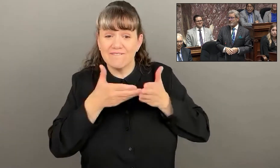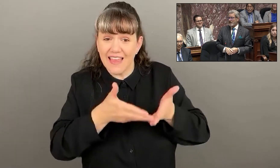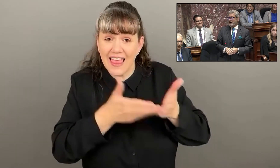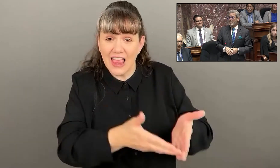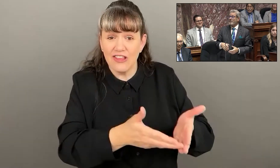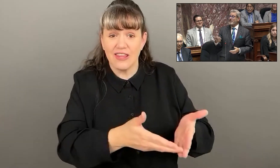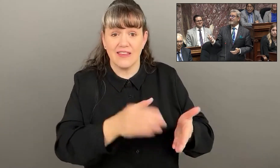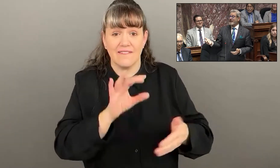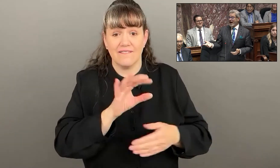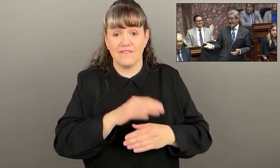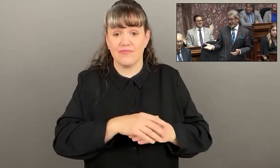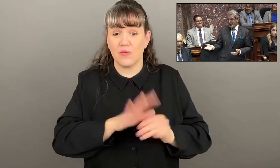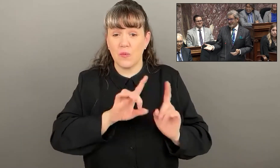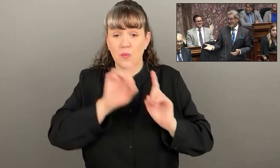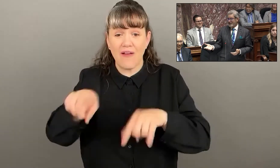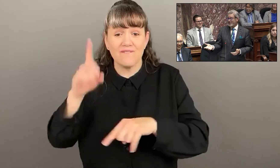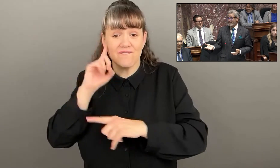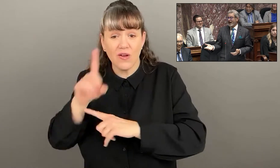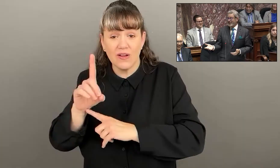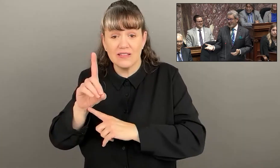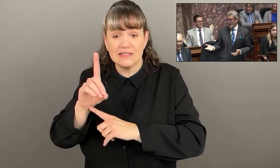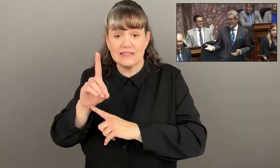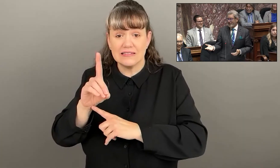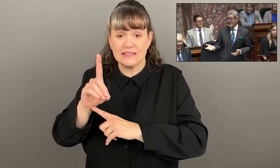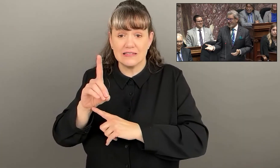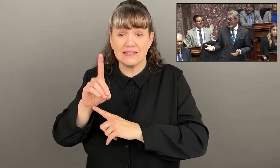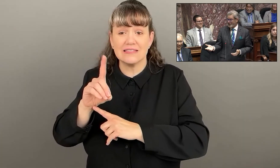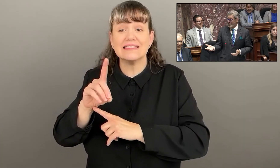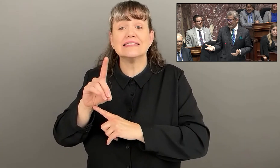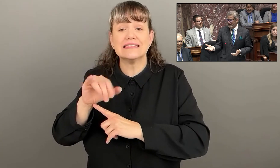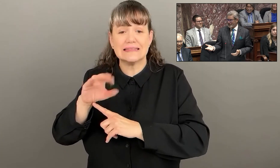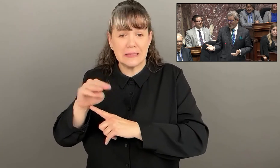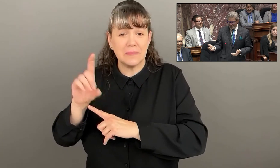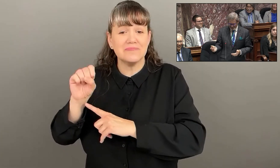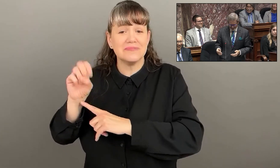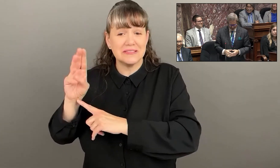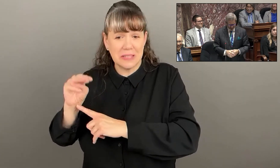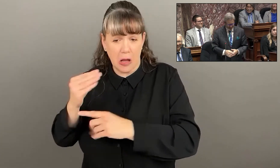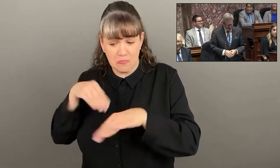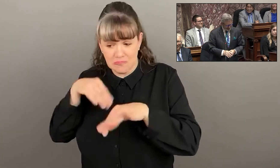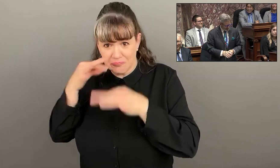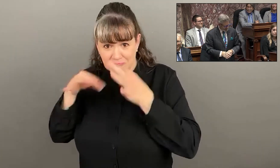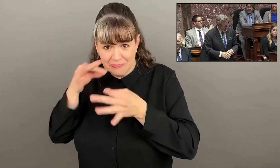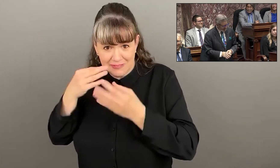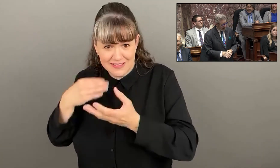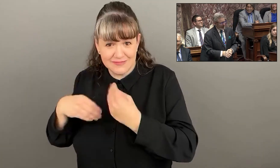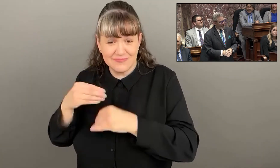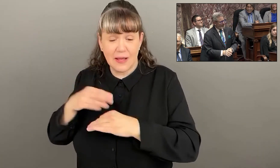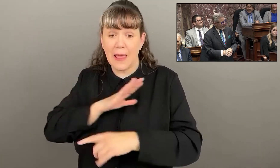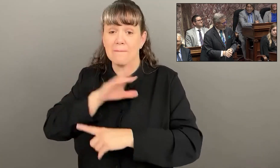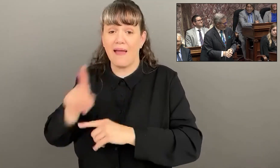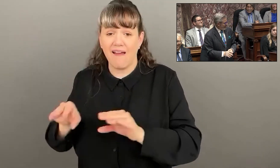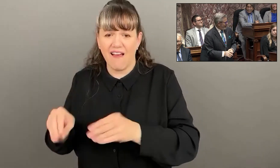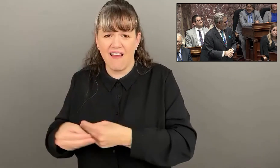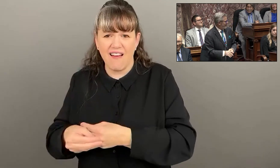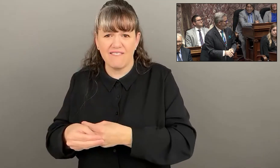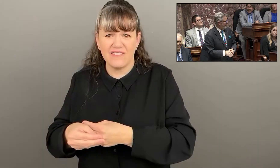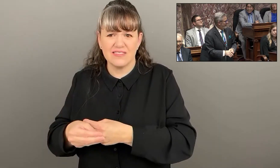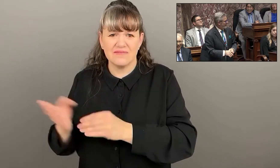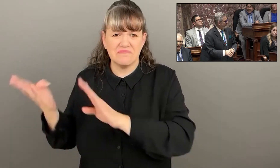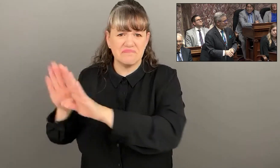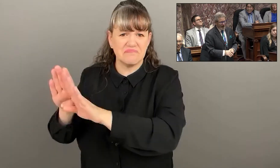Mr. Speaker. But sadly, the door was locked and nobody was home. Anyway, Mr.